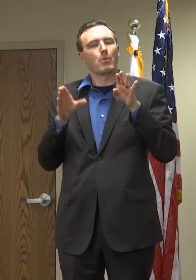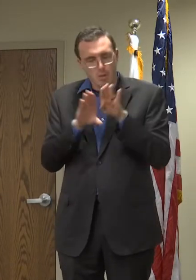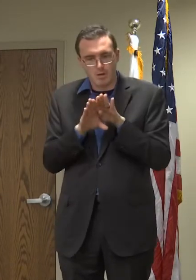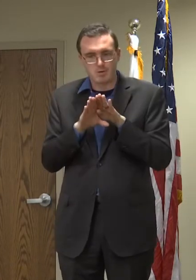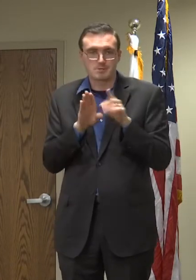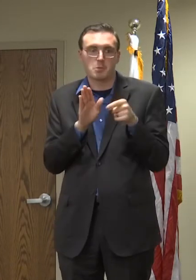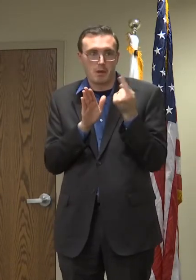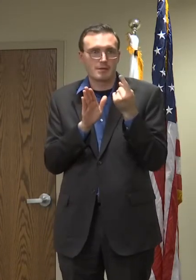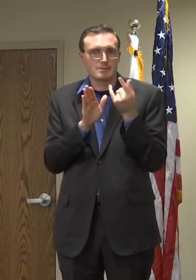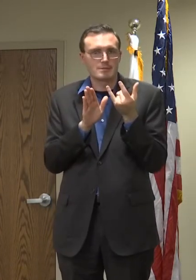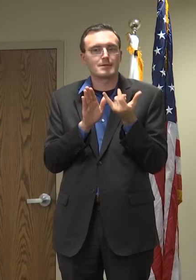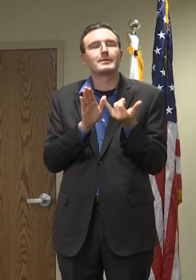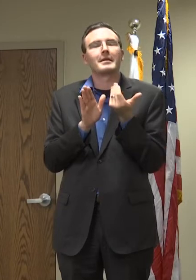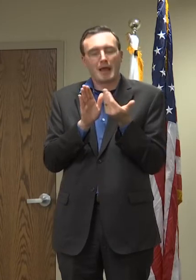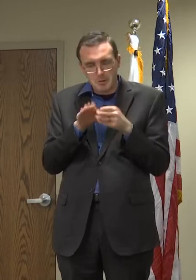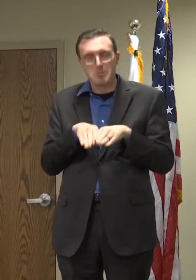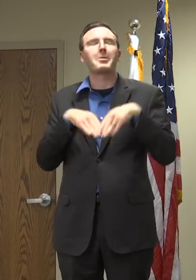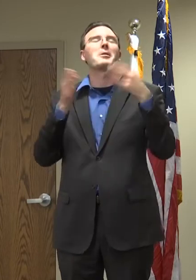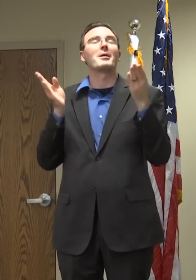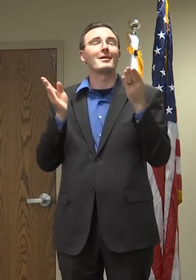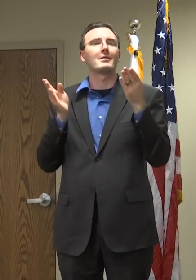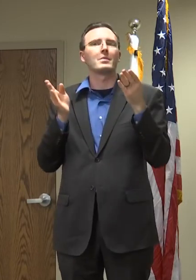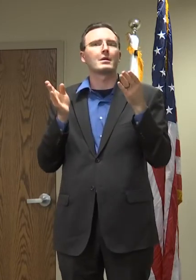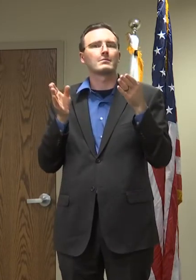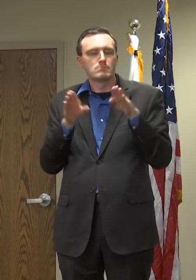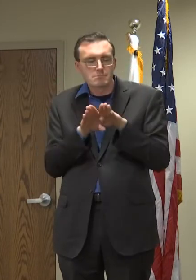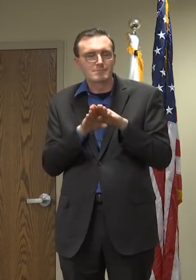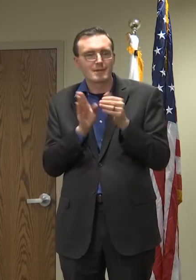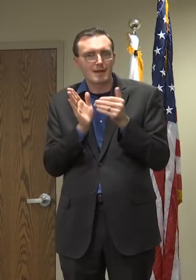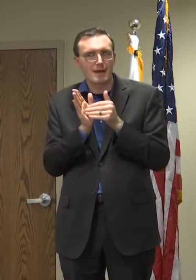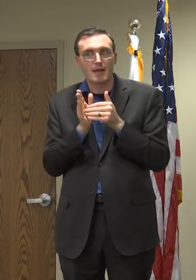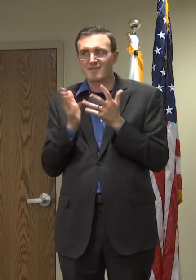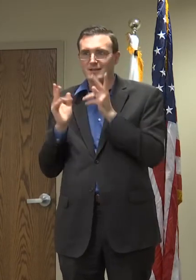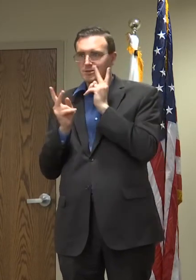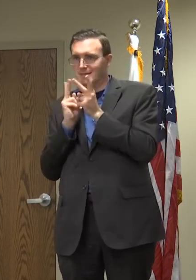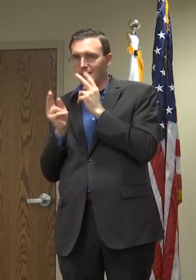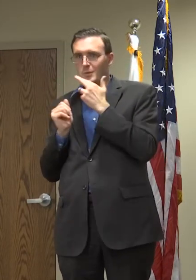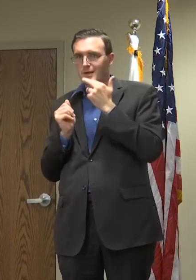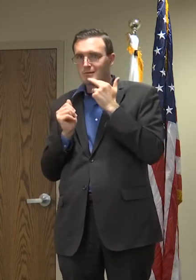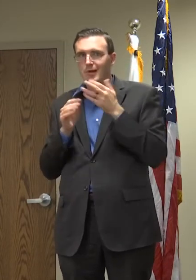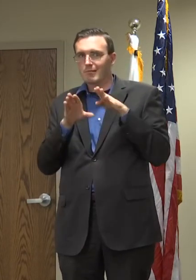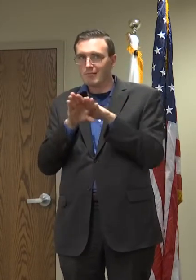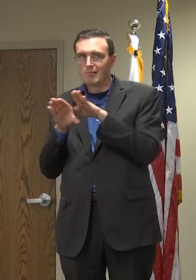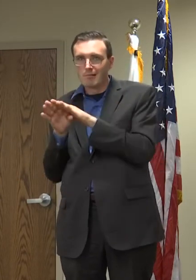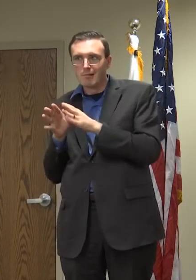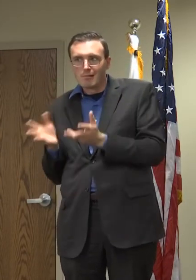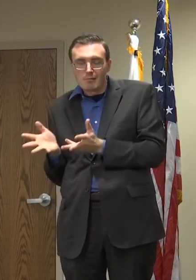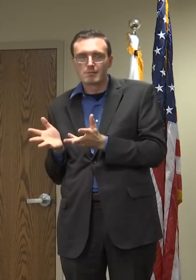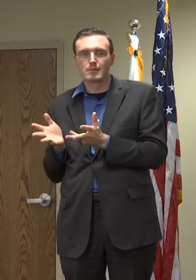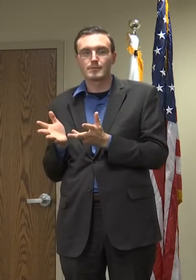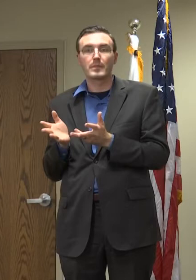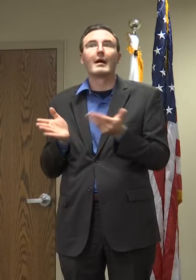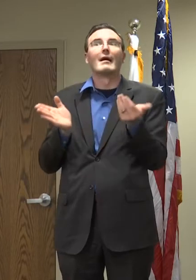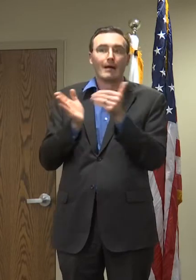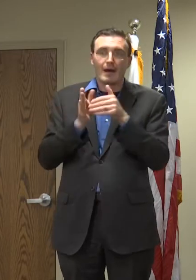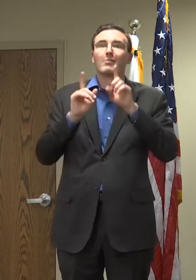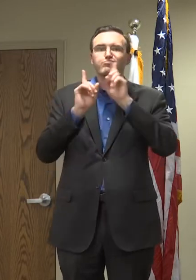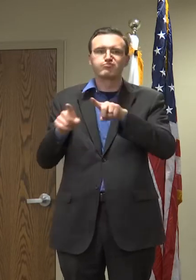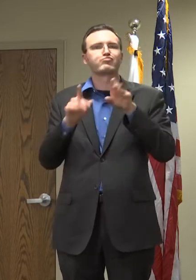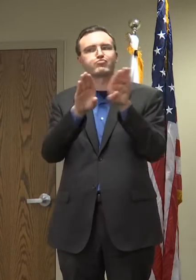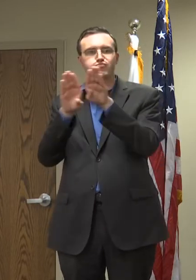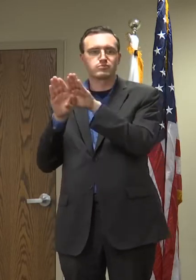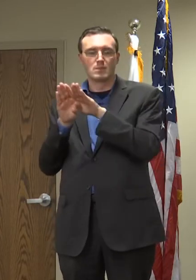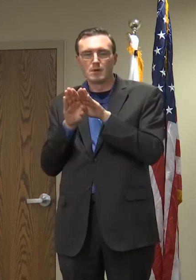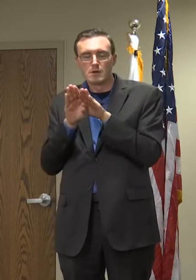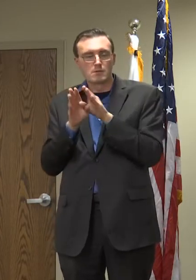go back, what would that mean for them? We've already seen a couple restaurants have to close temporarily now. So I think good question. The question